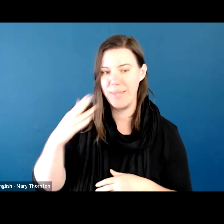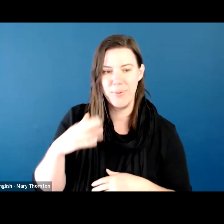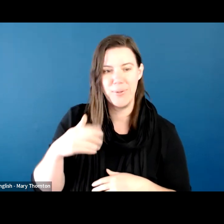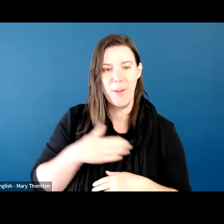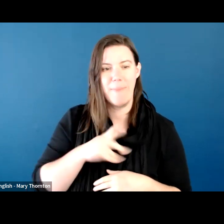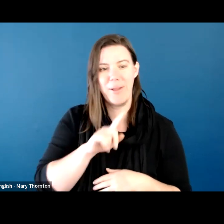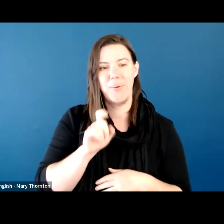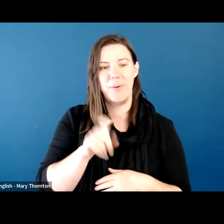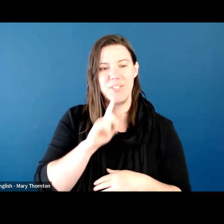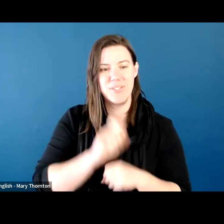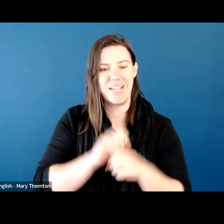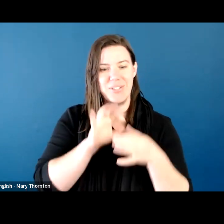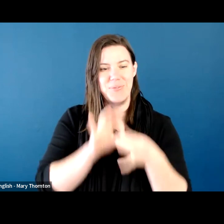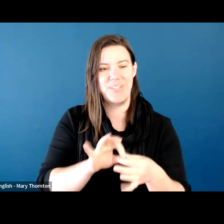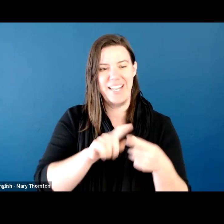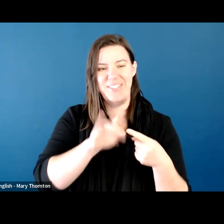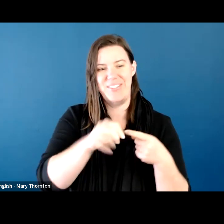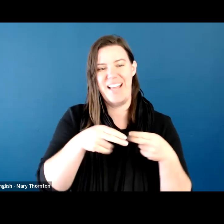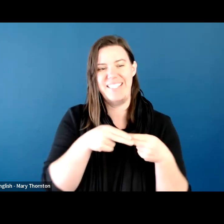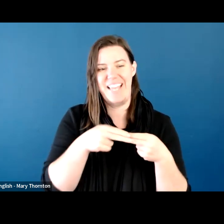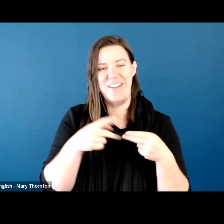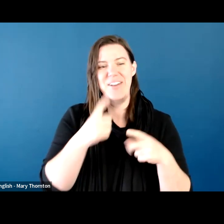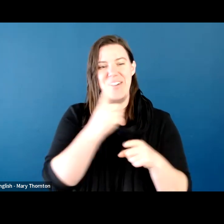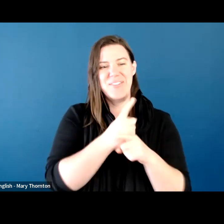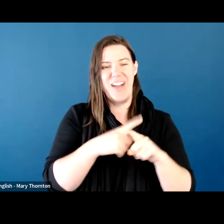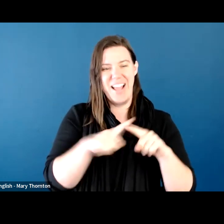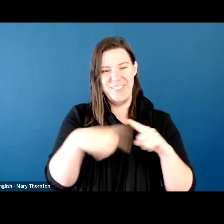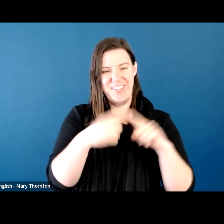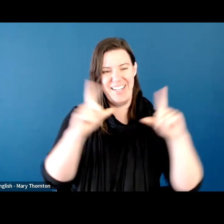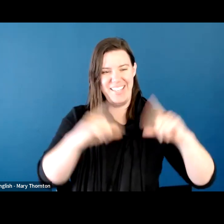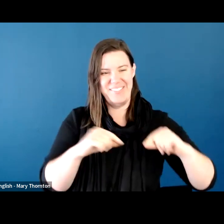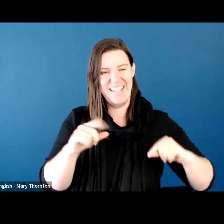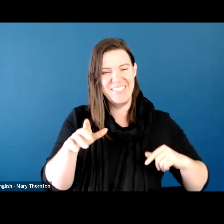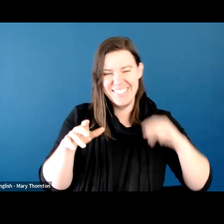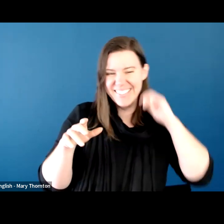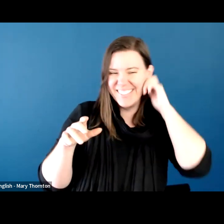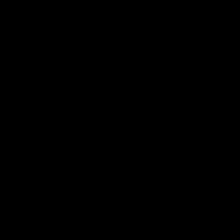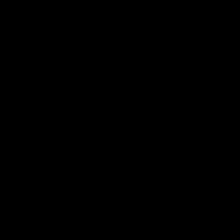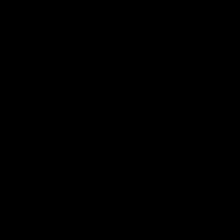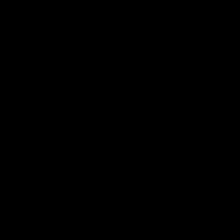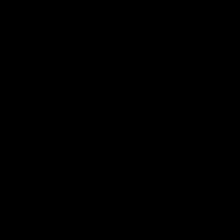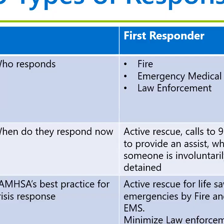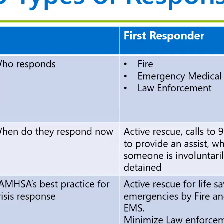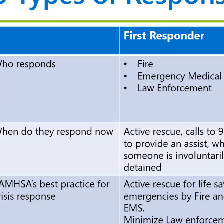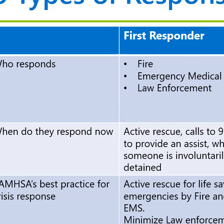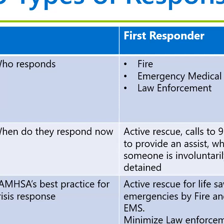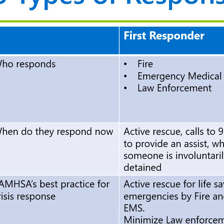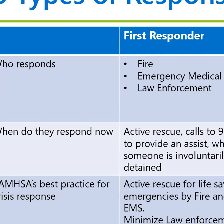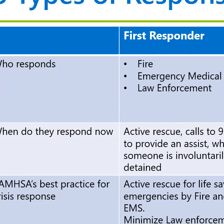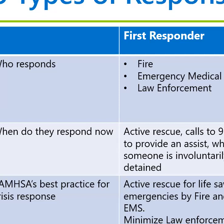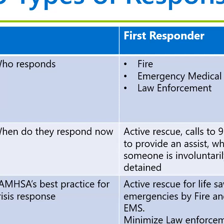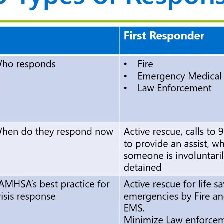right as it came down. I just asked her to take it down. Okay, Chloe, you mind popping it back up again? Sorry. Sorry, In Chloe. the middle column